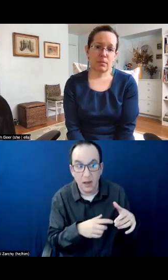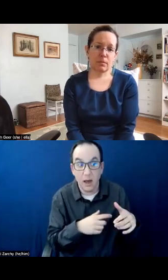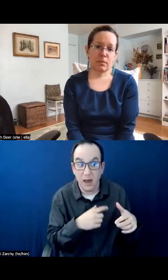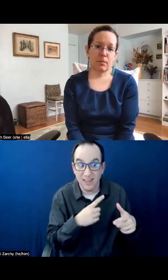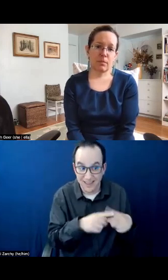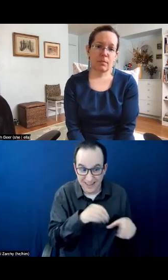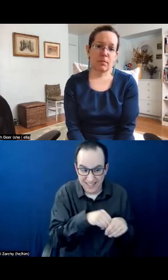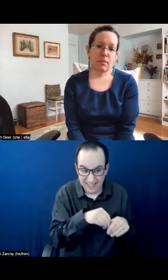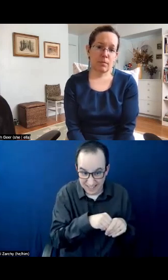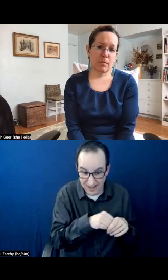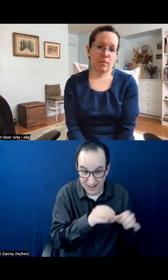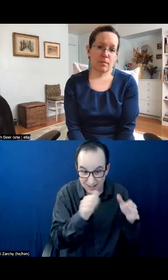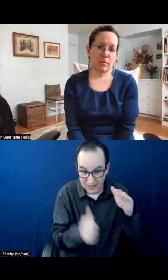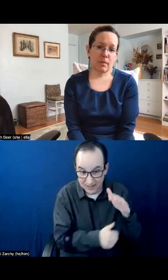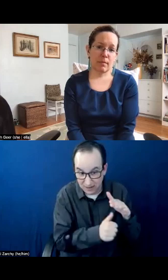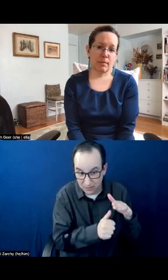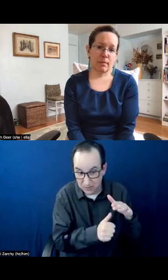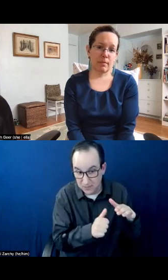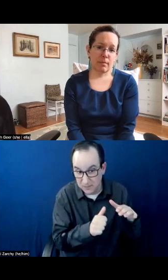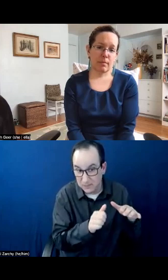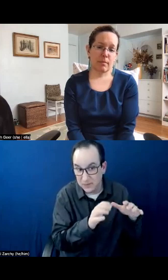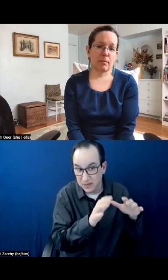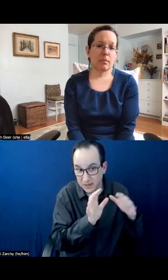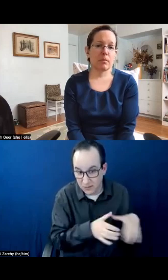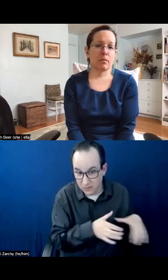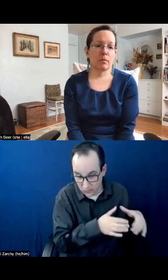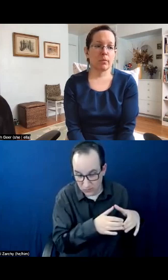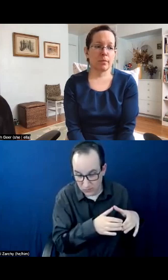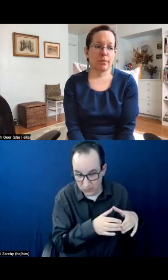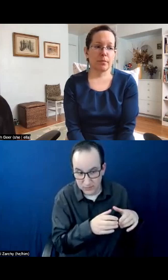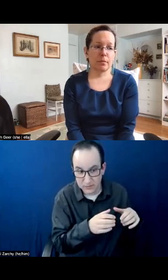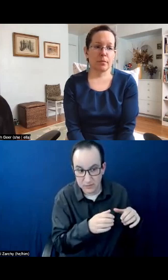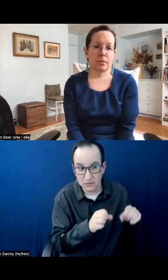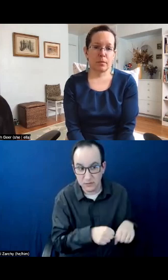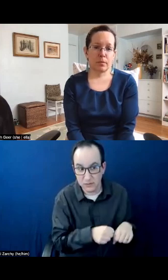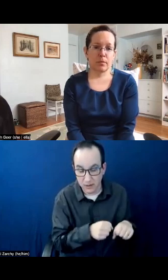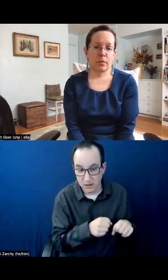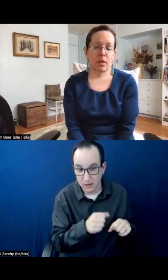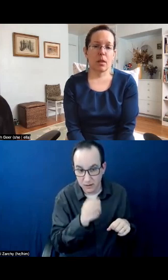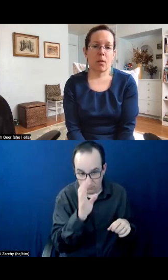subcategories. And then within those subcategories,